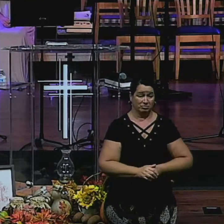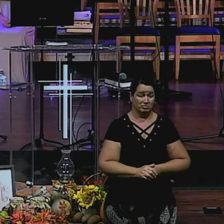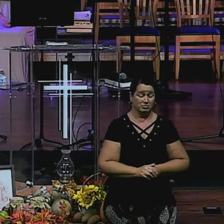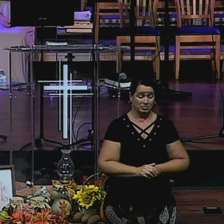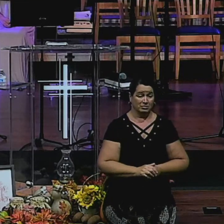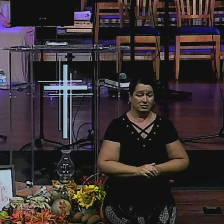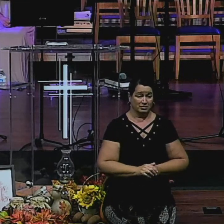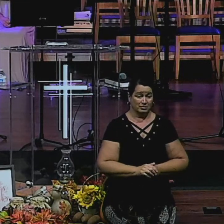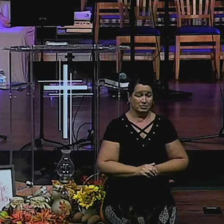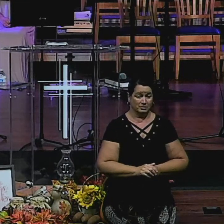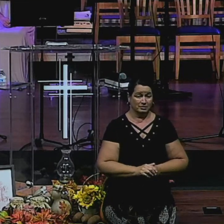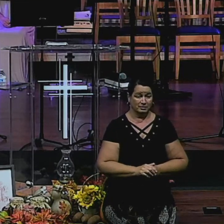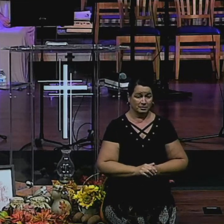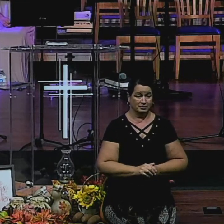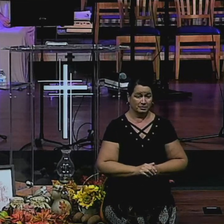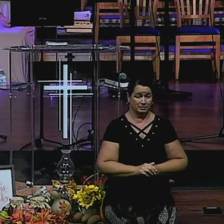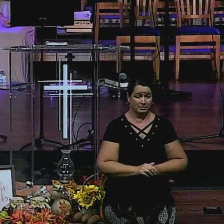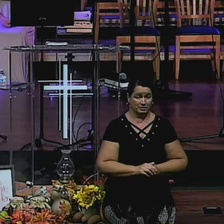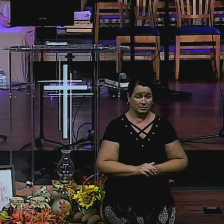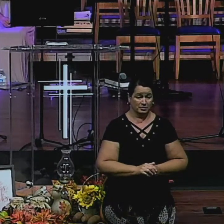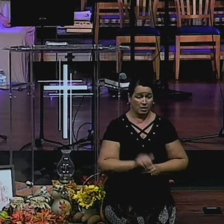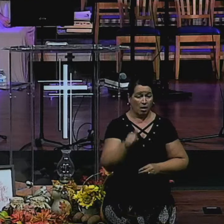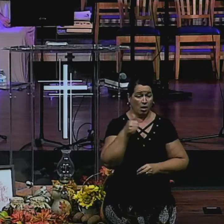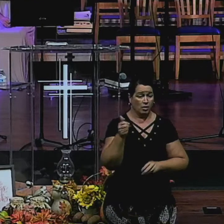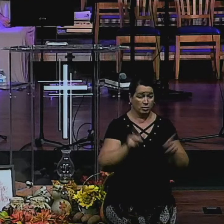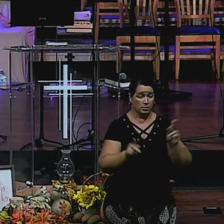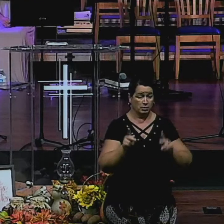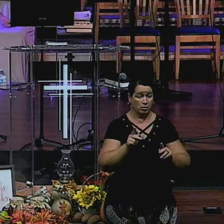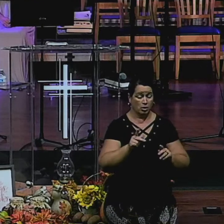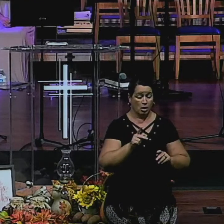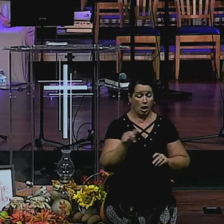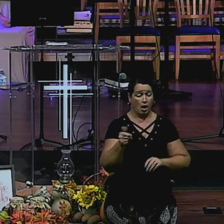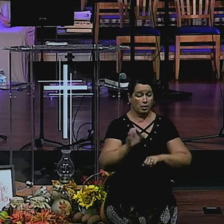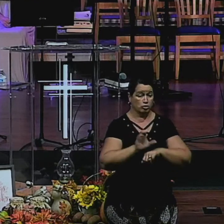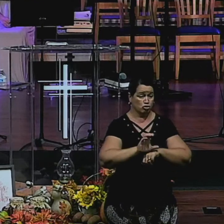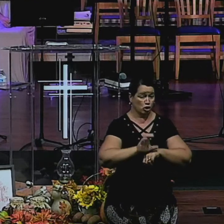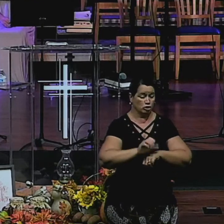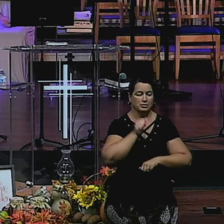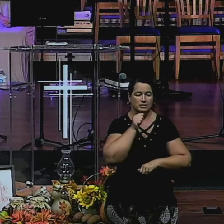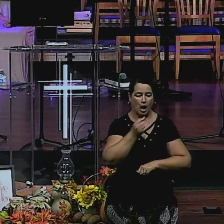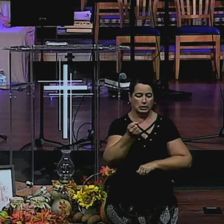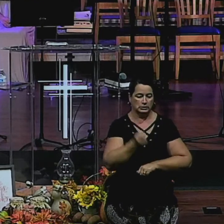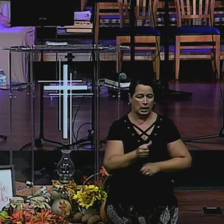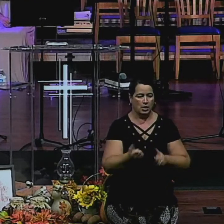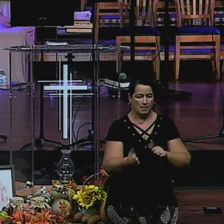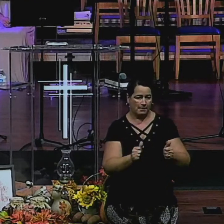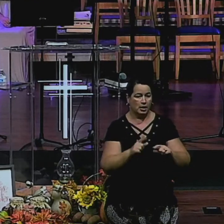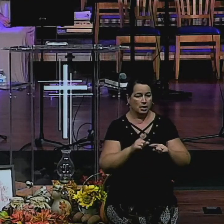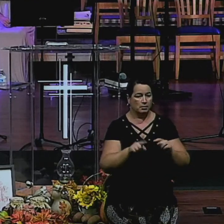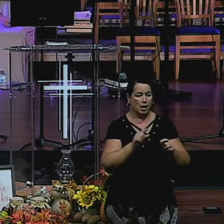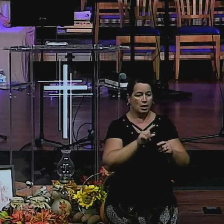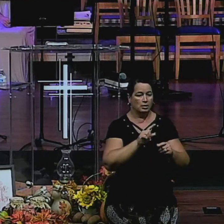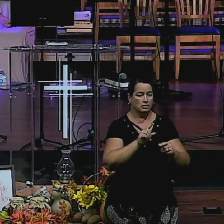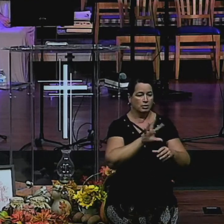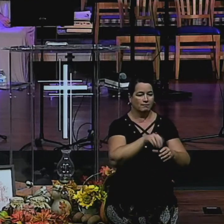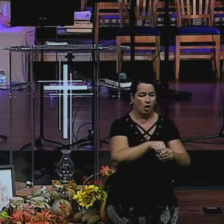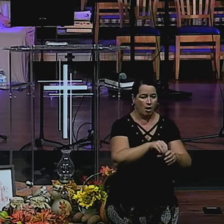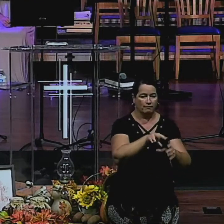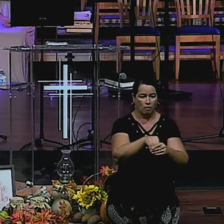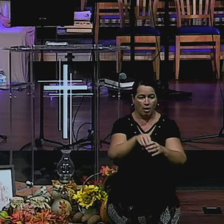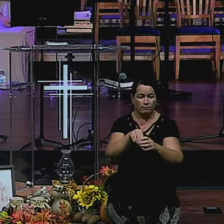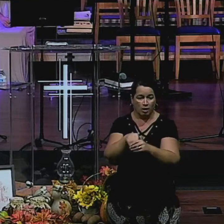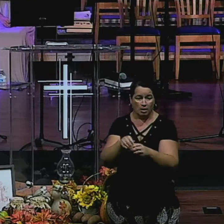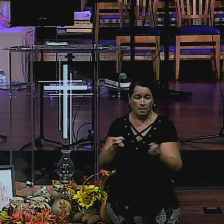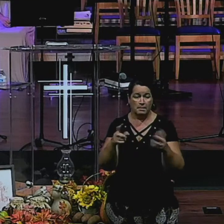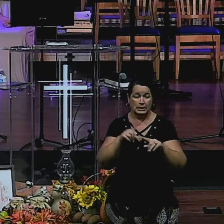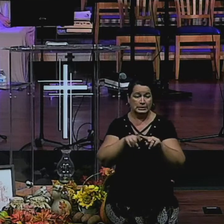it's an interfaith. There are other Christian churches that are not Southern Baptist. There are other churches that are from other